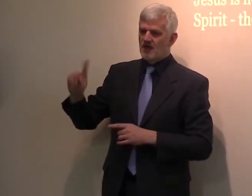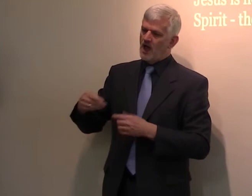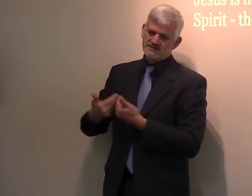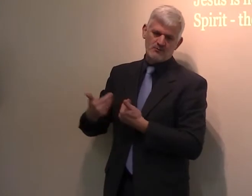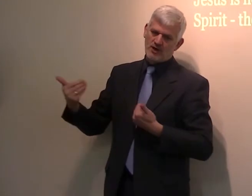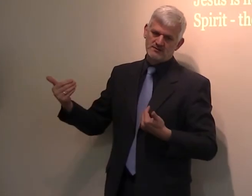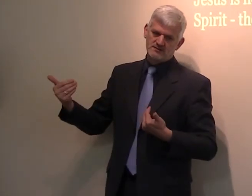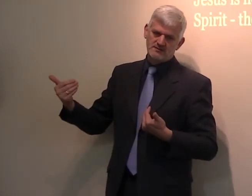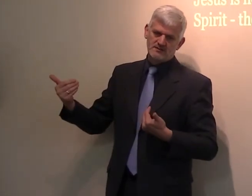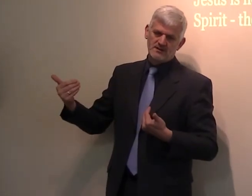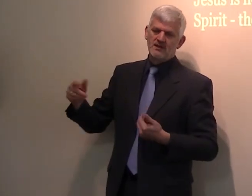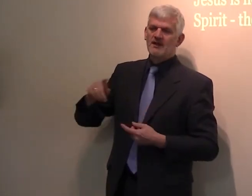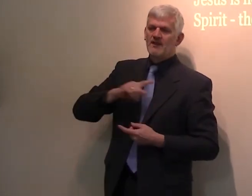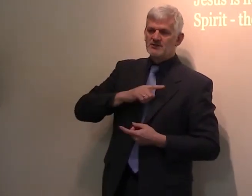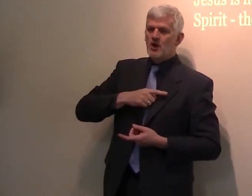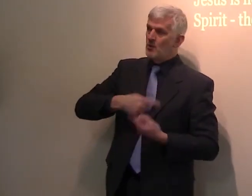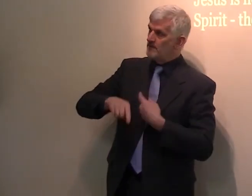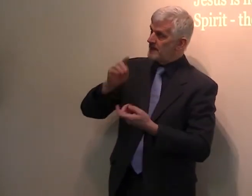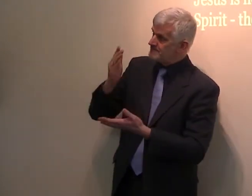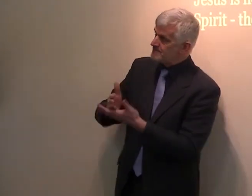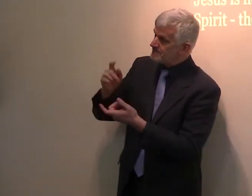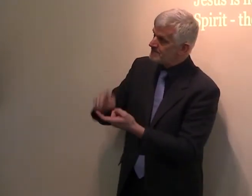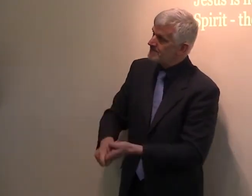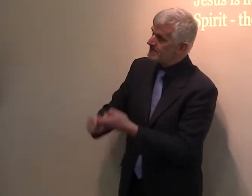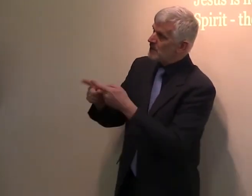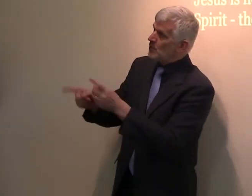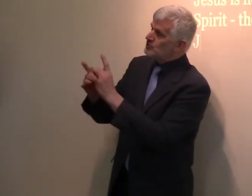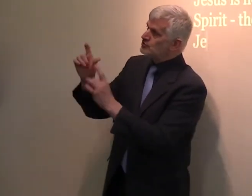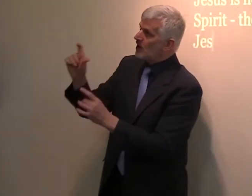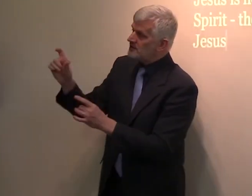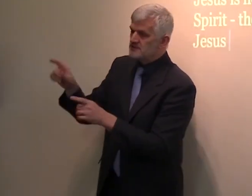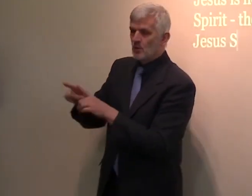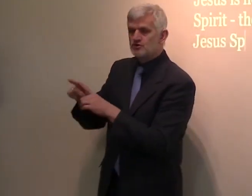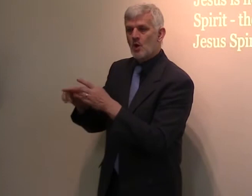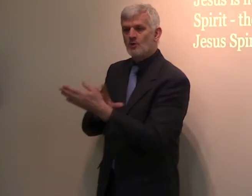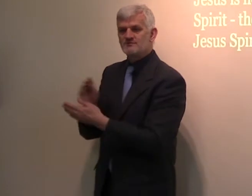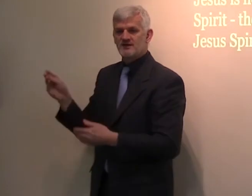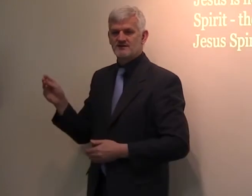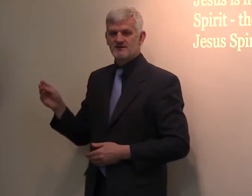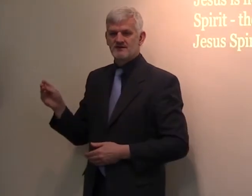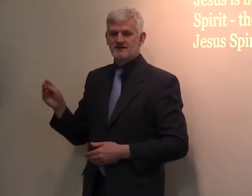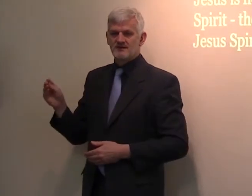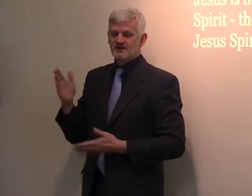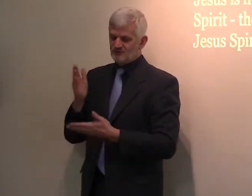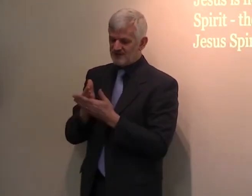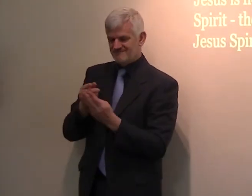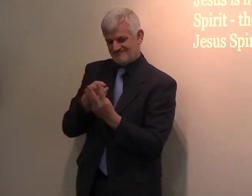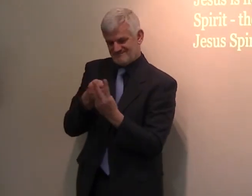Lord Jesus Christ. Believe in the power of the Holy Spirit, we don't separate them. Of course, they are two different persons, but they